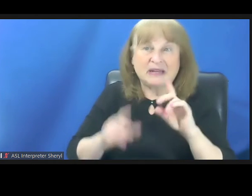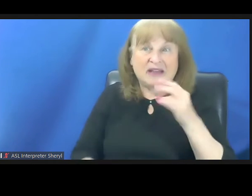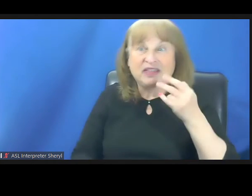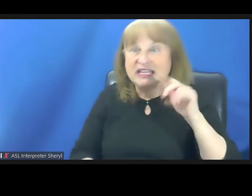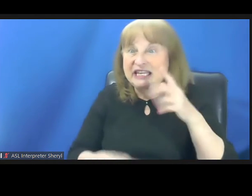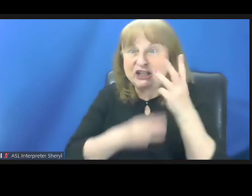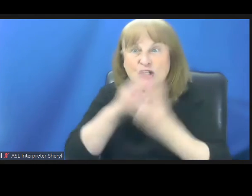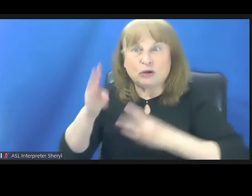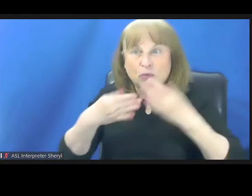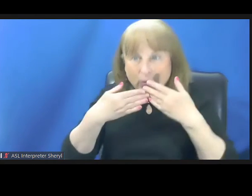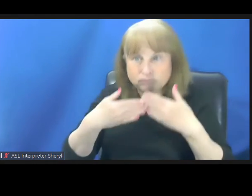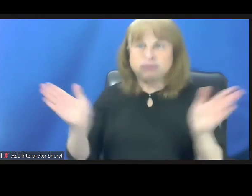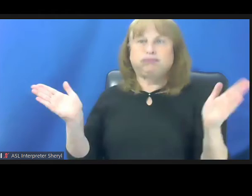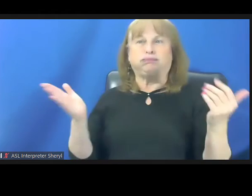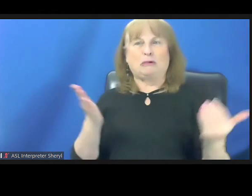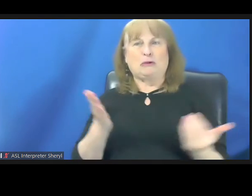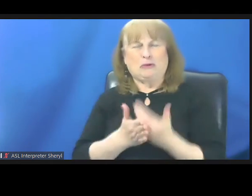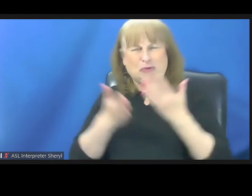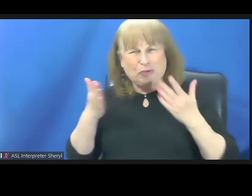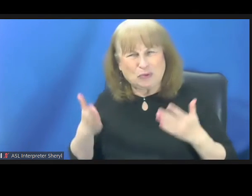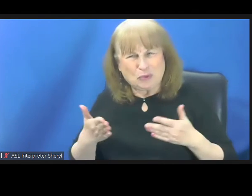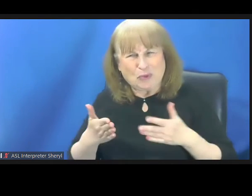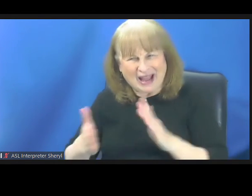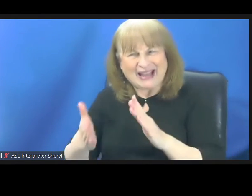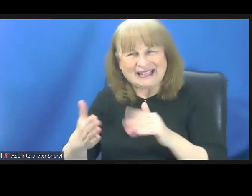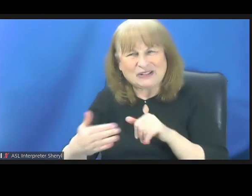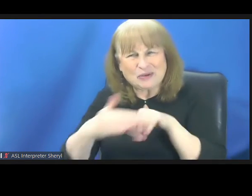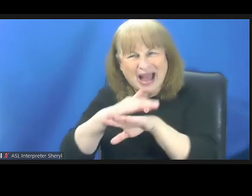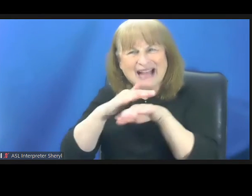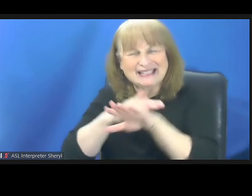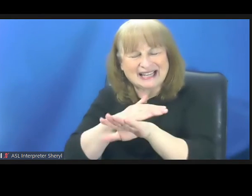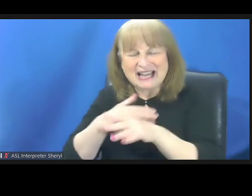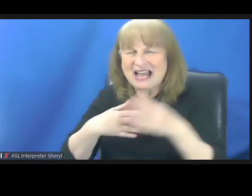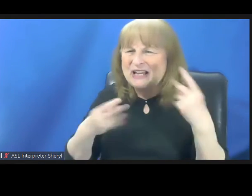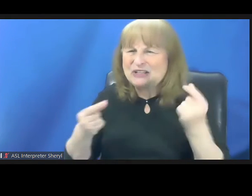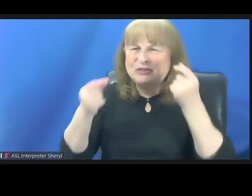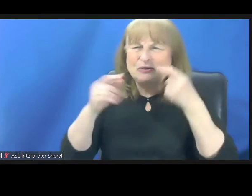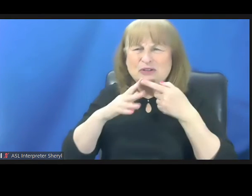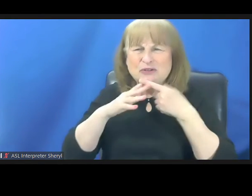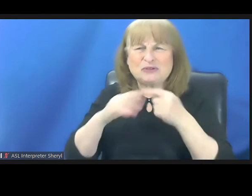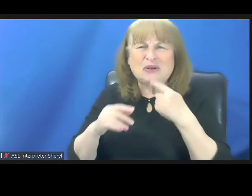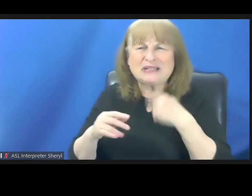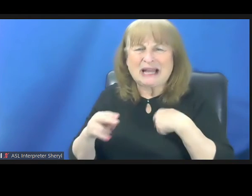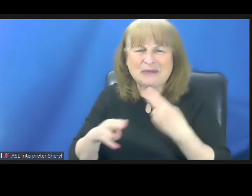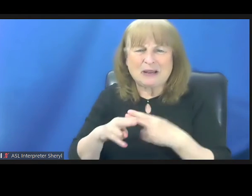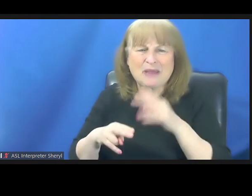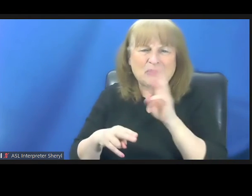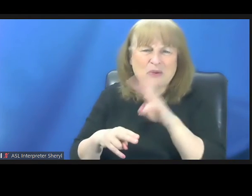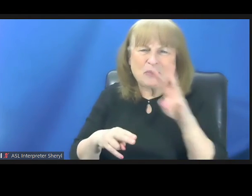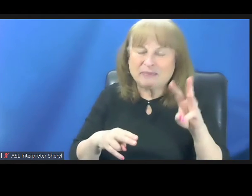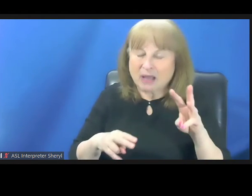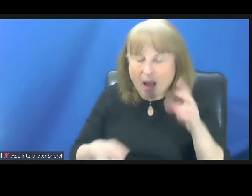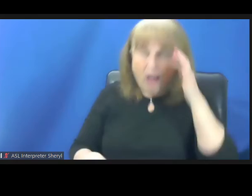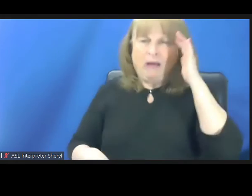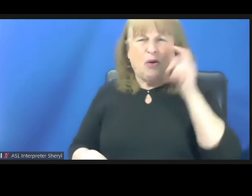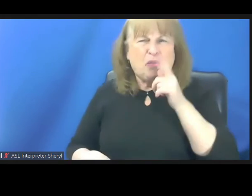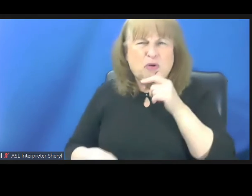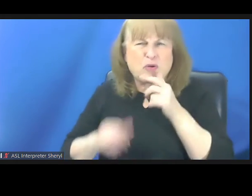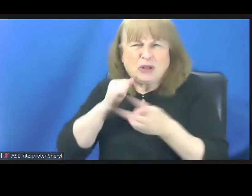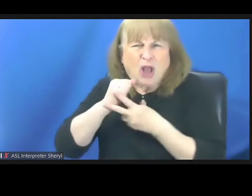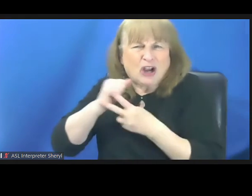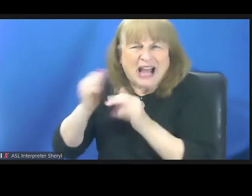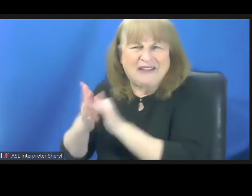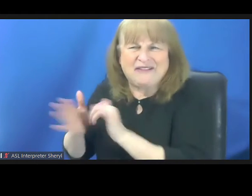whole new way of accessing. And you're like, as soon as you start telling me about this website you're creating, I'm going, ooh, who's going to archive